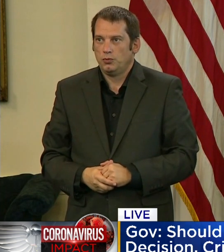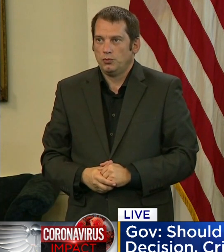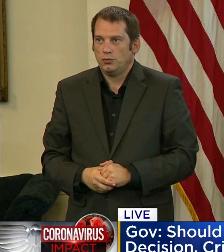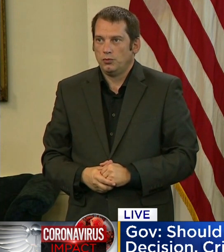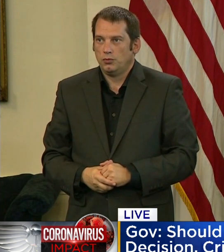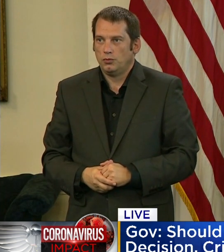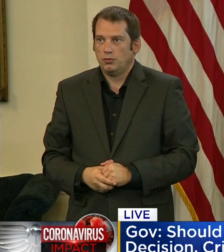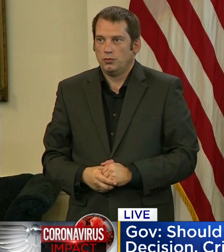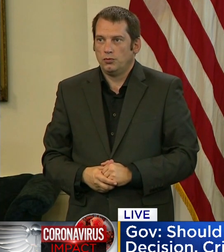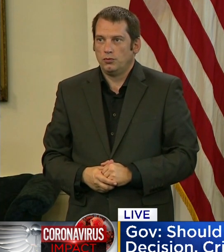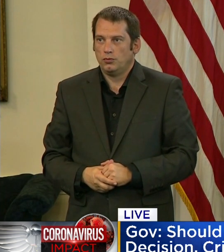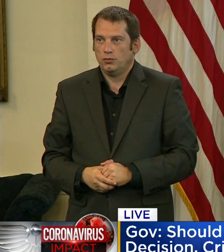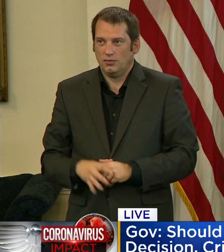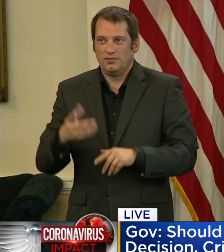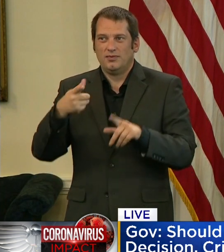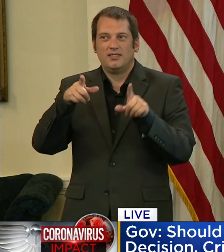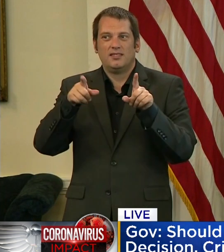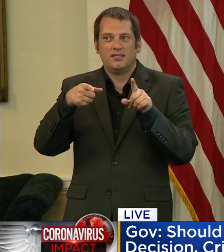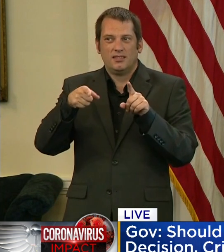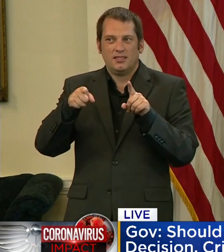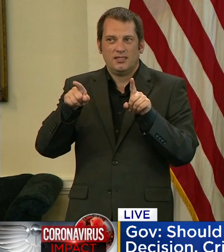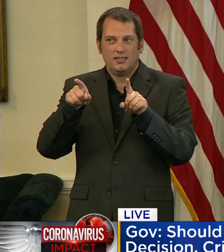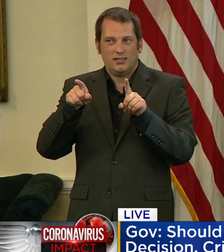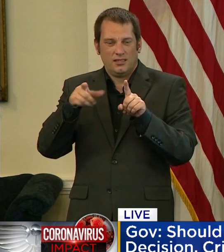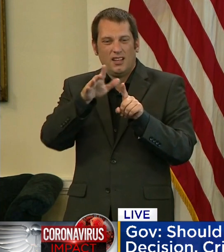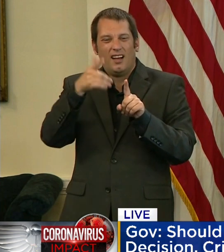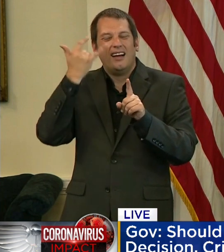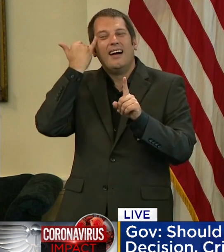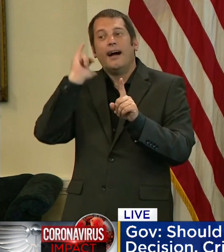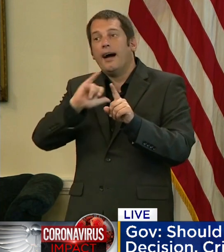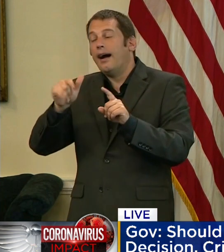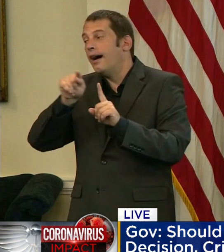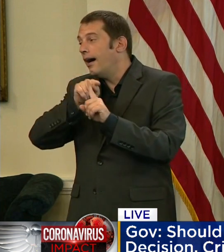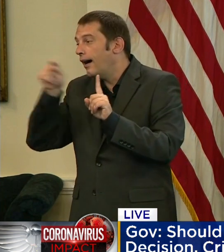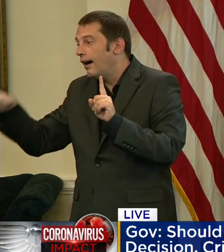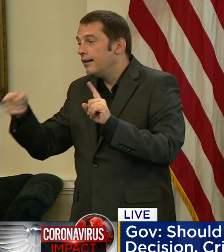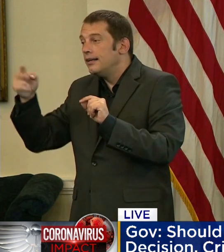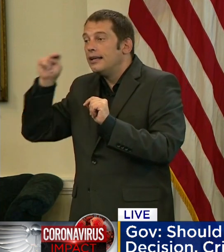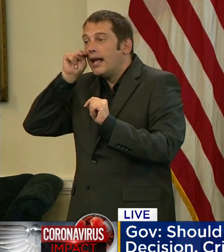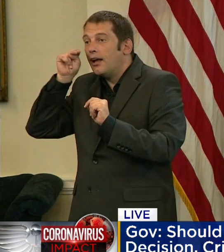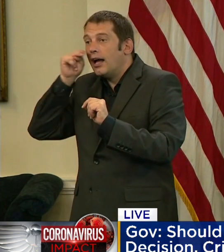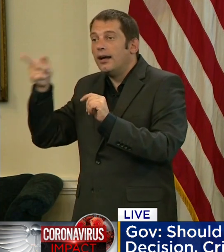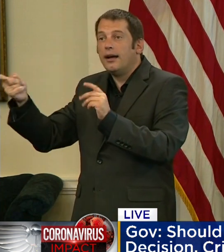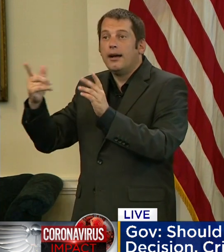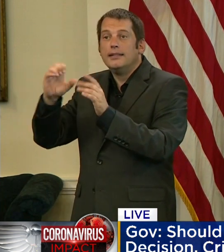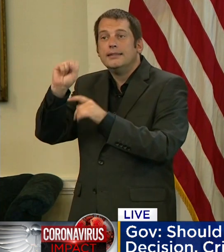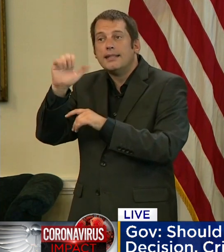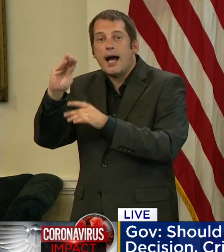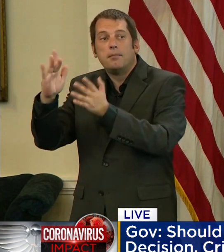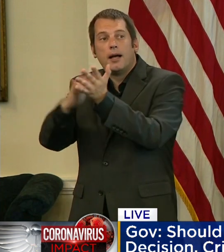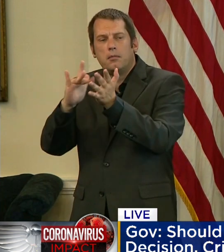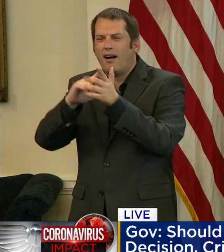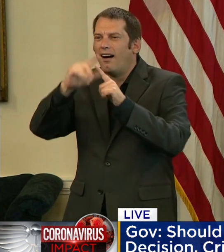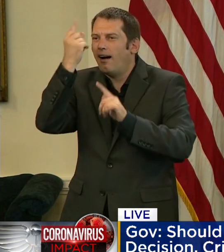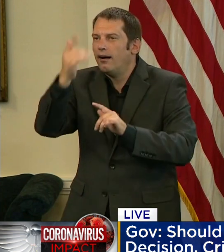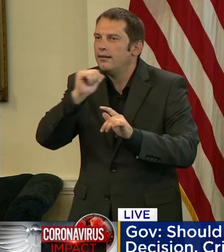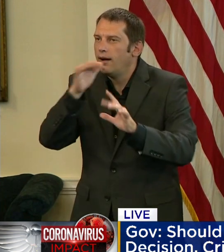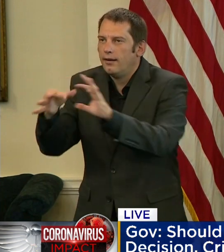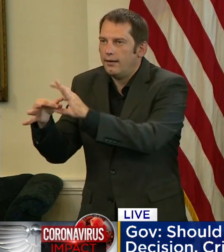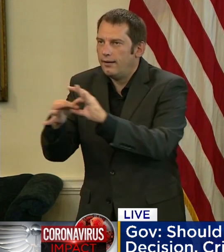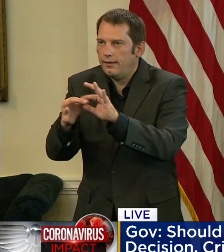way connected, but it could be international, it could be organized crime in America. We just don't know the answer to it. But it's not just a